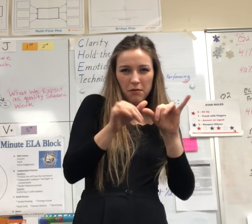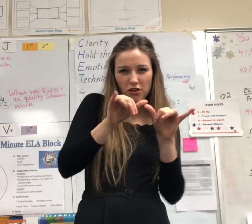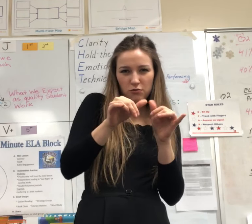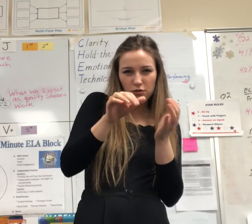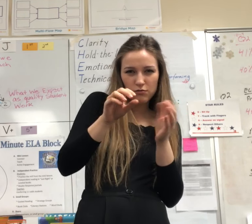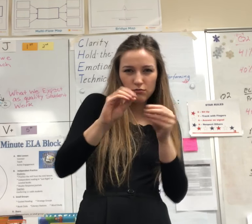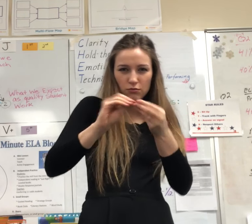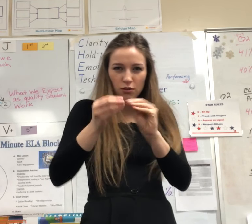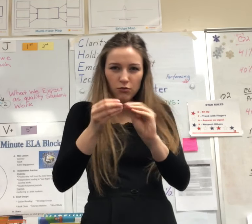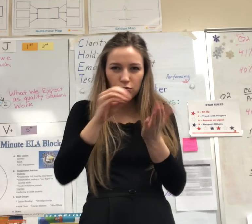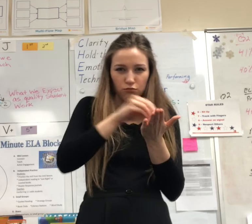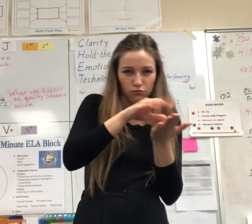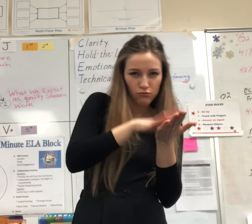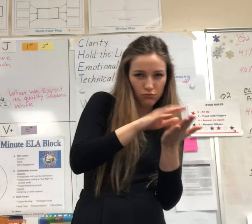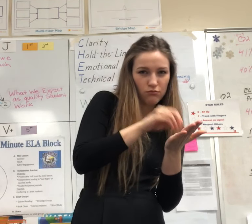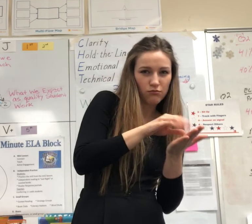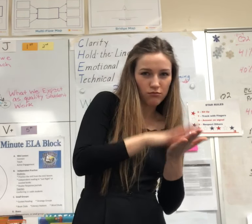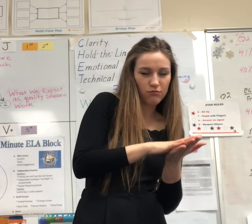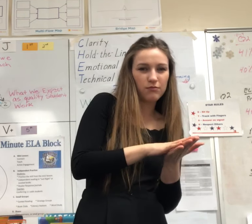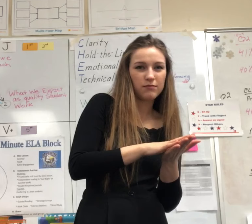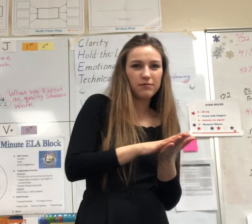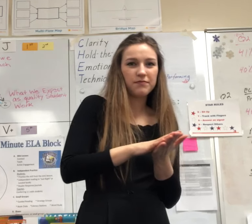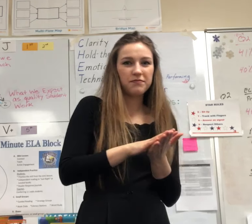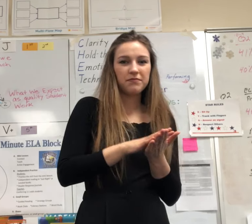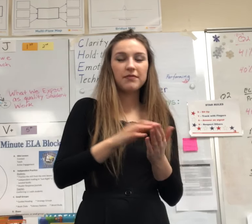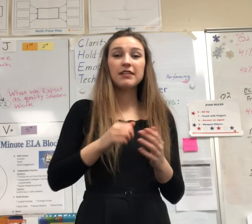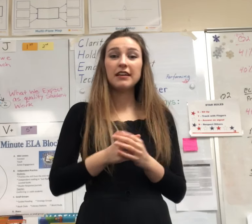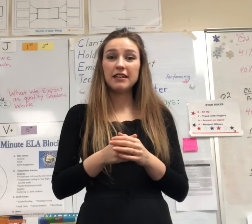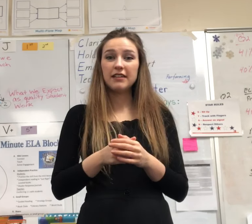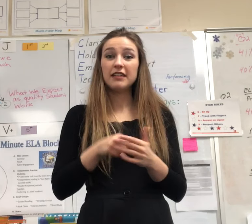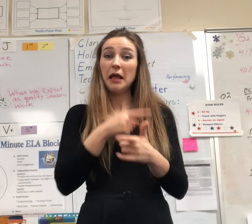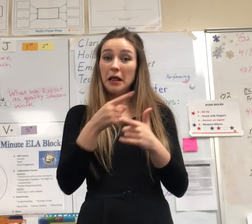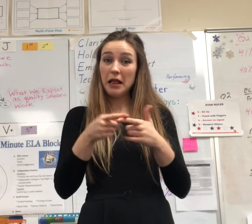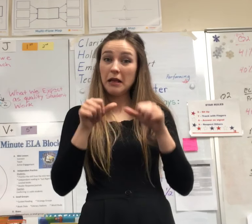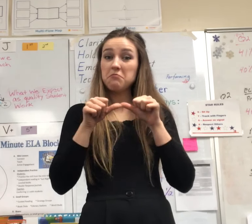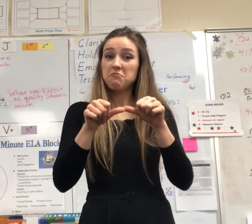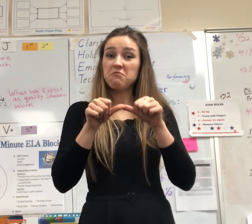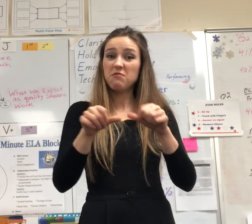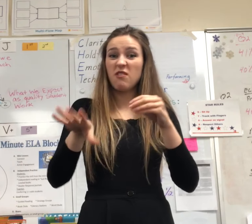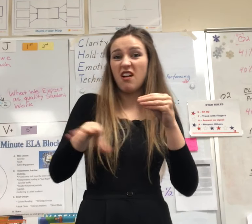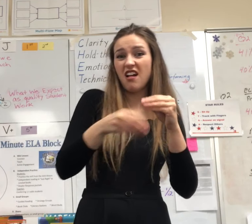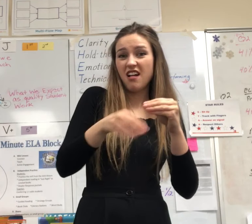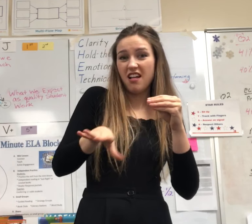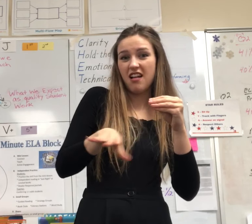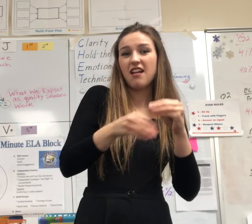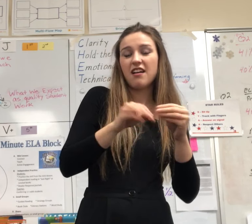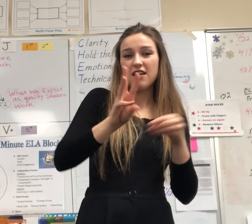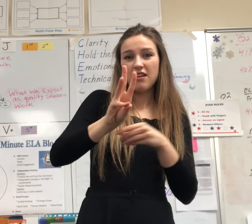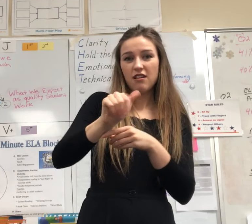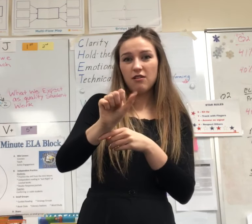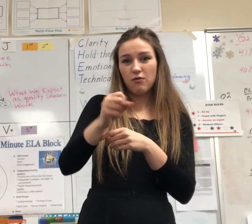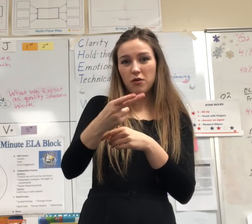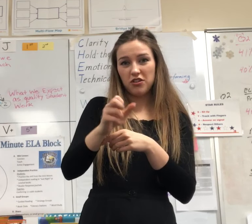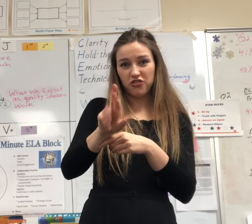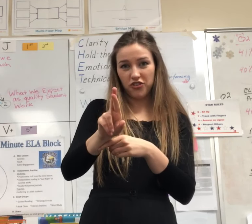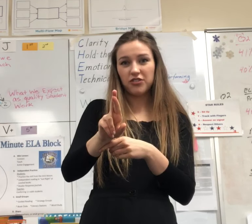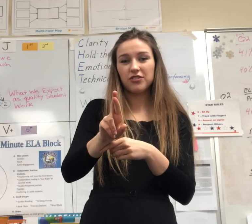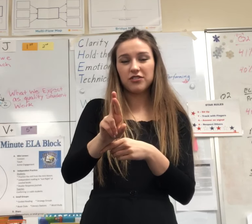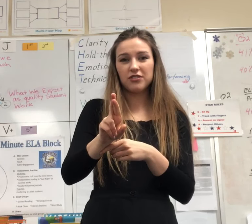going to keep increasing the weights. I want you to think about it. If I have 4 small washers, Silva, and